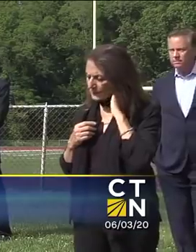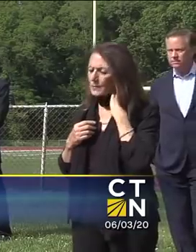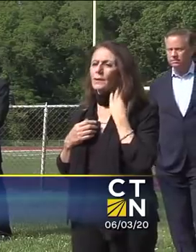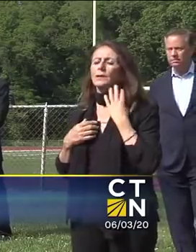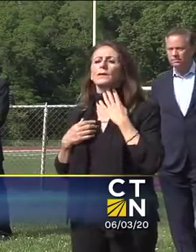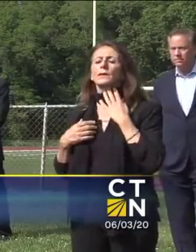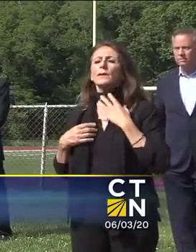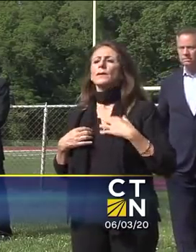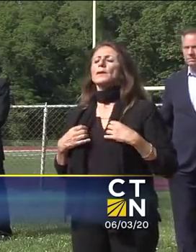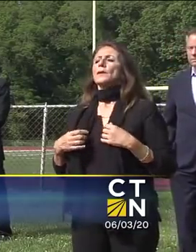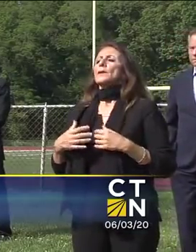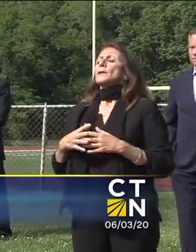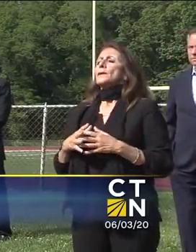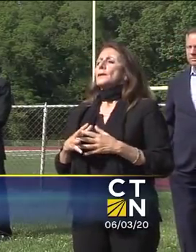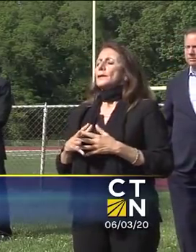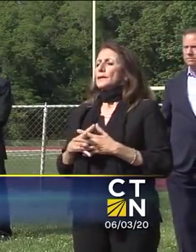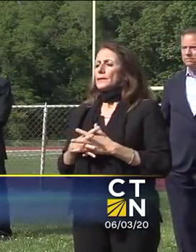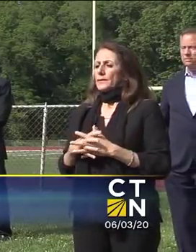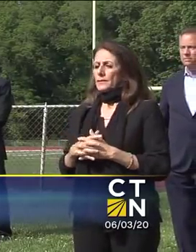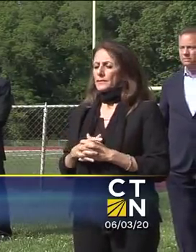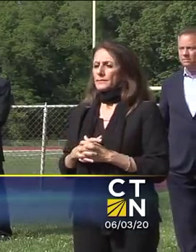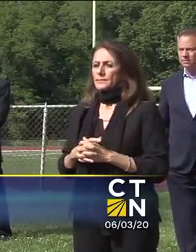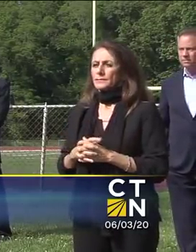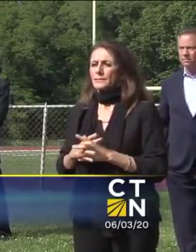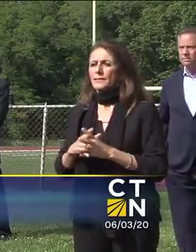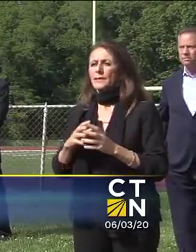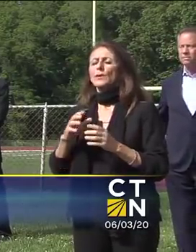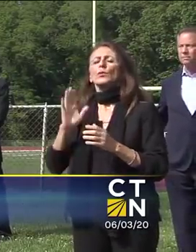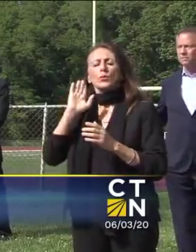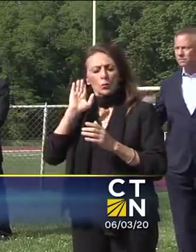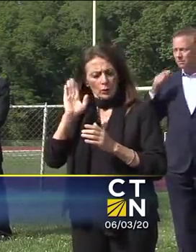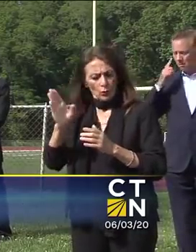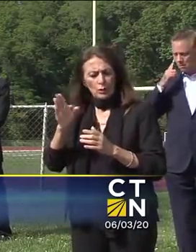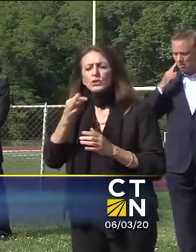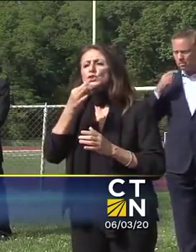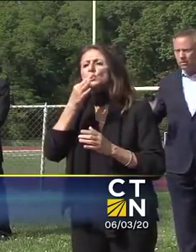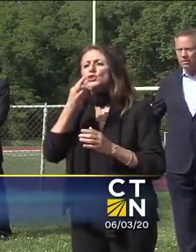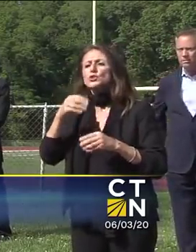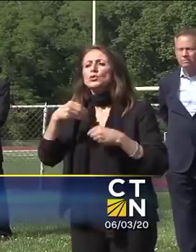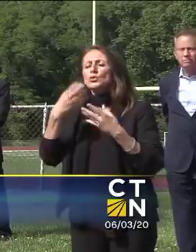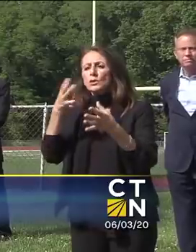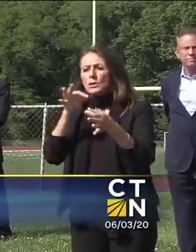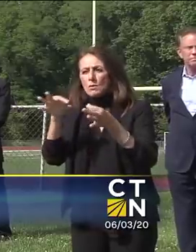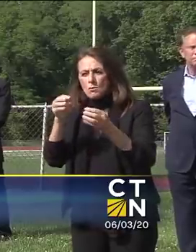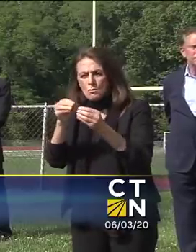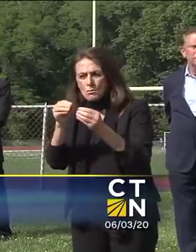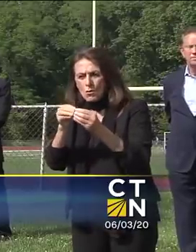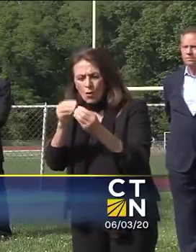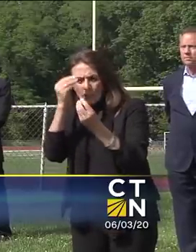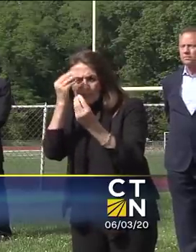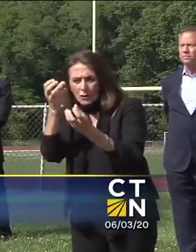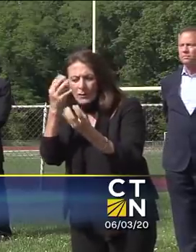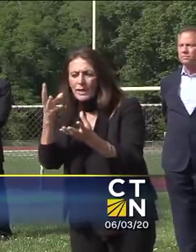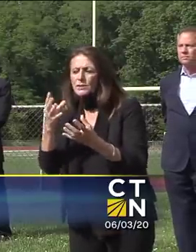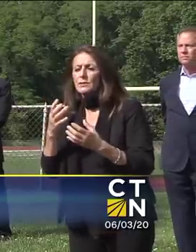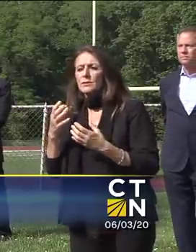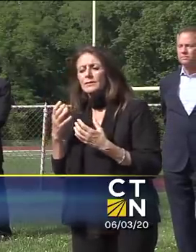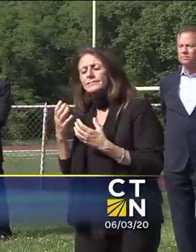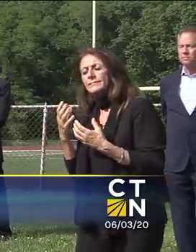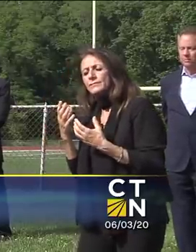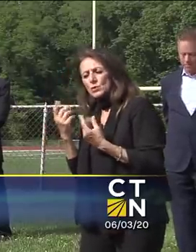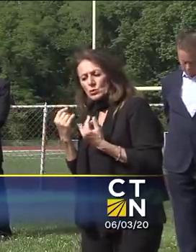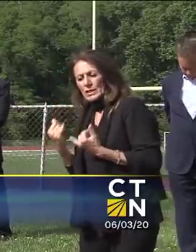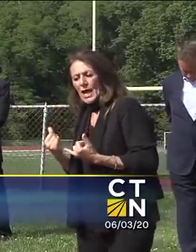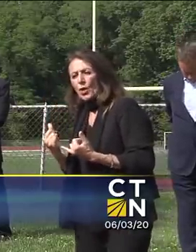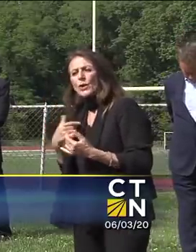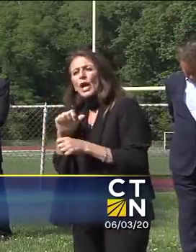Hi. Yes. So we are maybe days away from giving guidance on that. That has come up a lot. What we're doing now is working with our partners